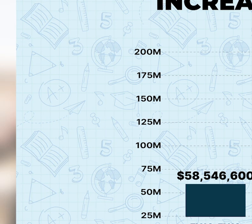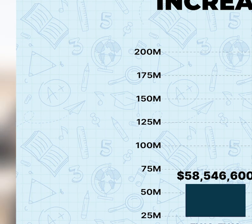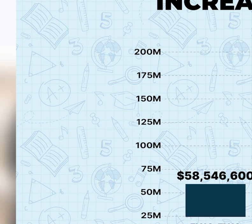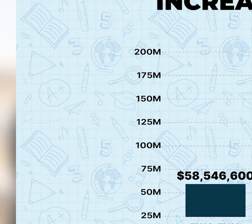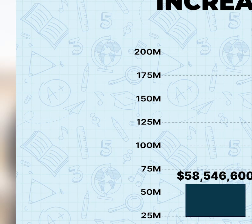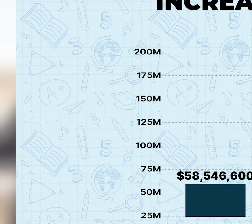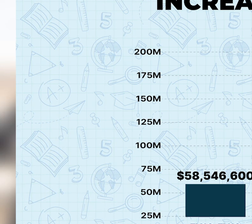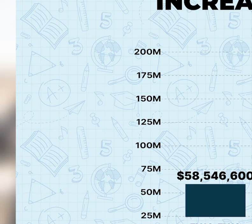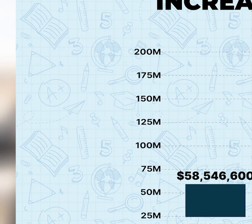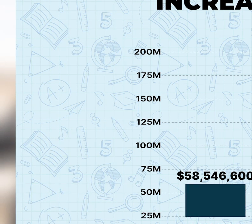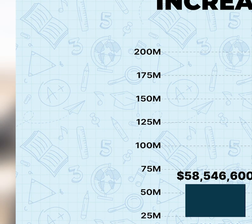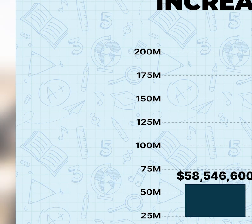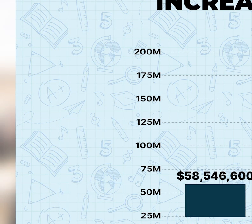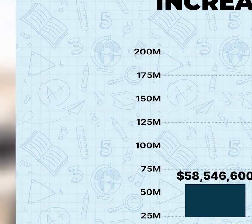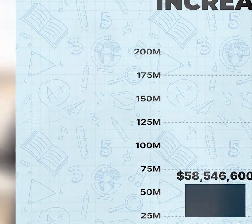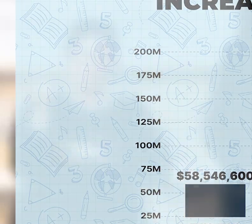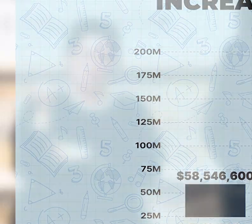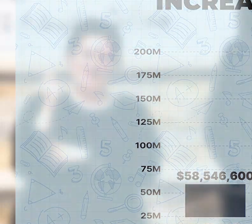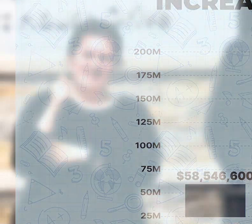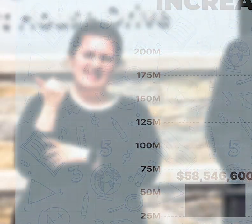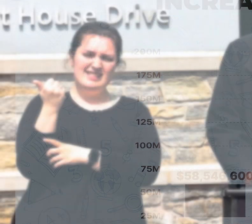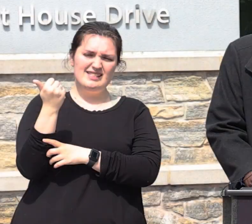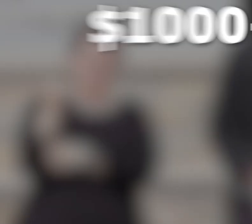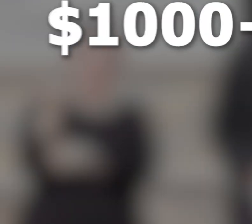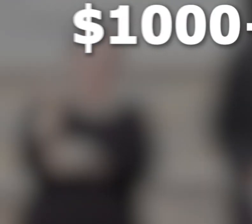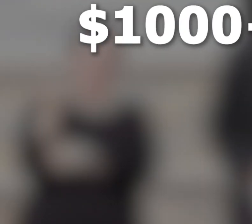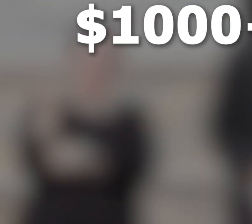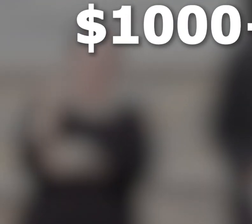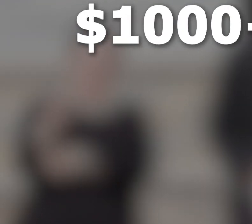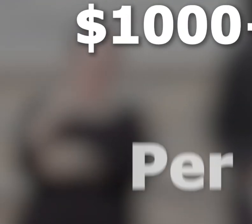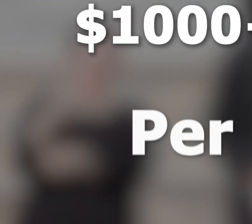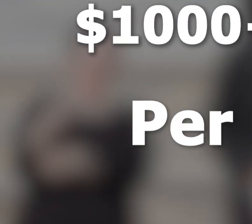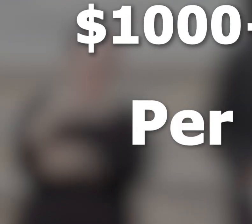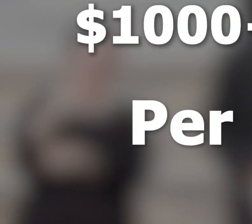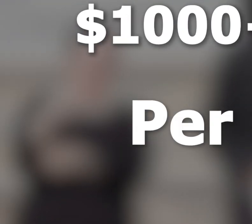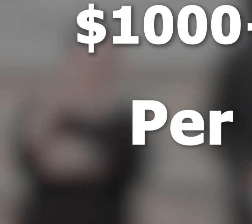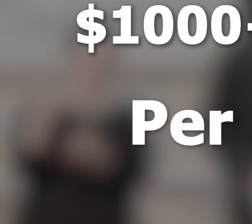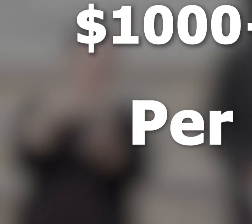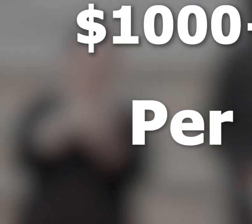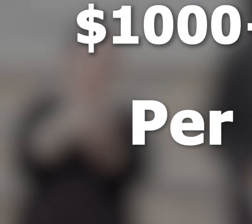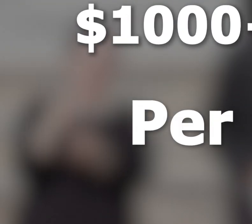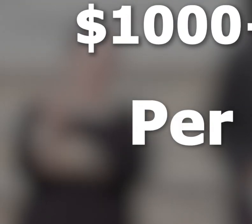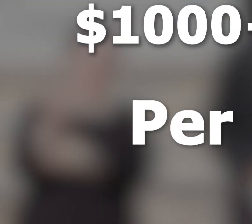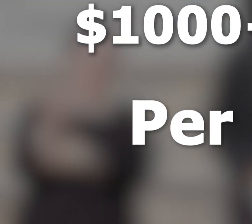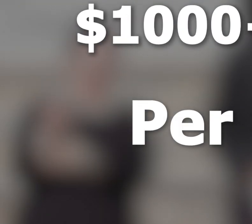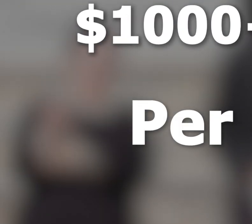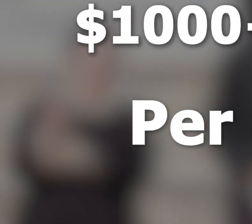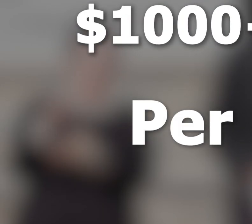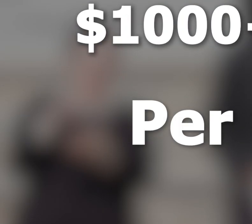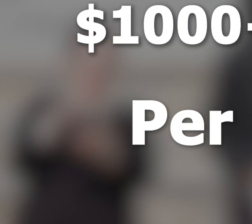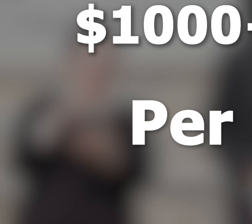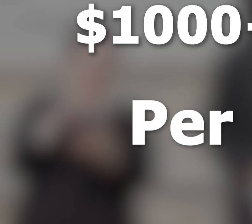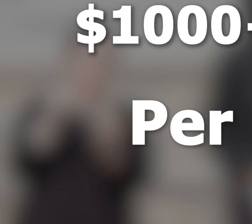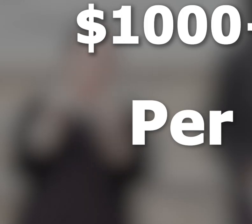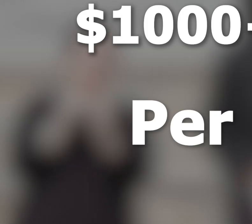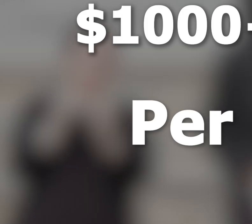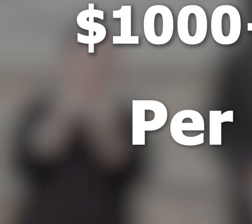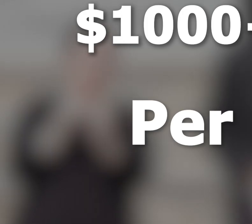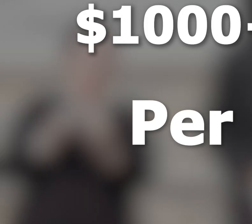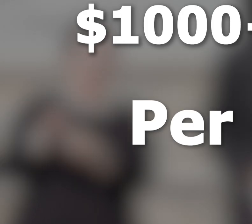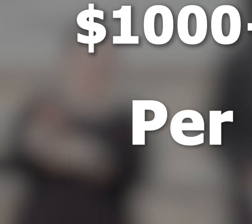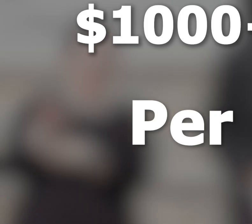$15,700 per student this year. That equates to more than 1,000 more per student over last year, and an increase